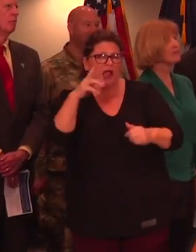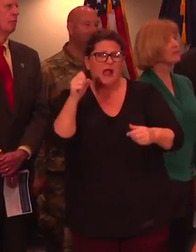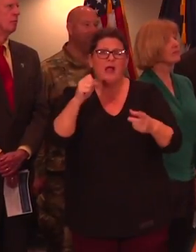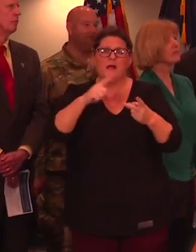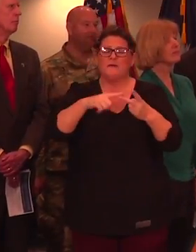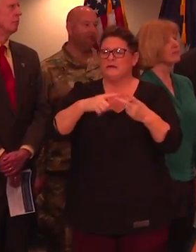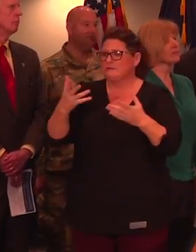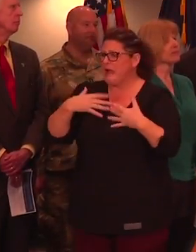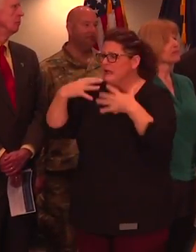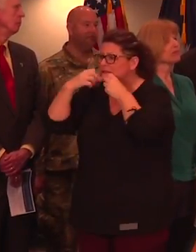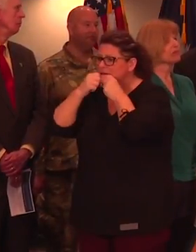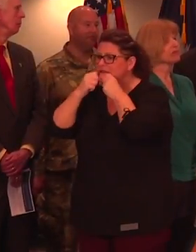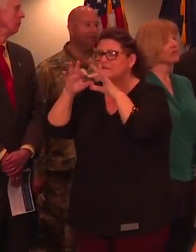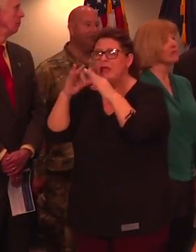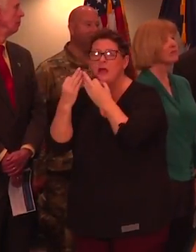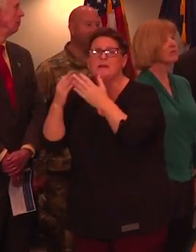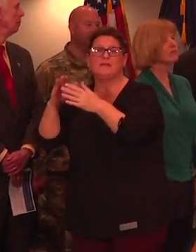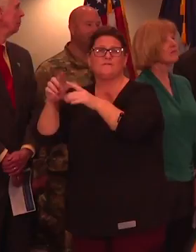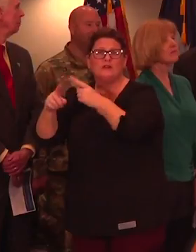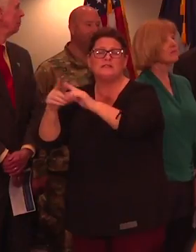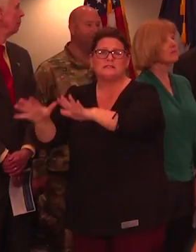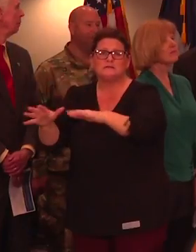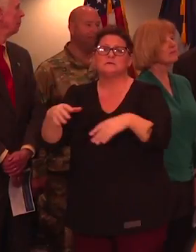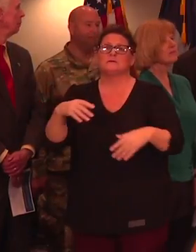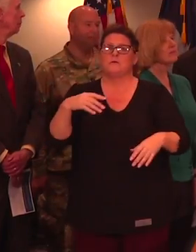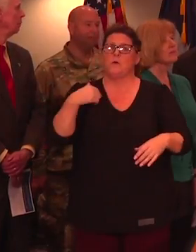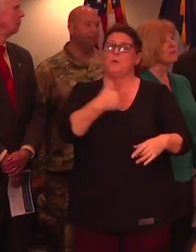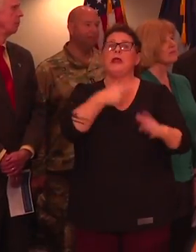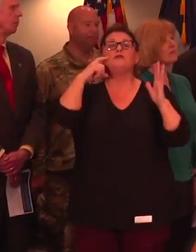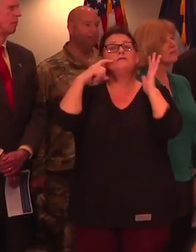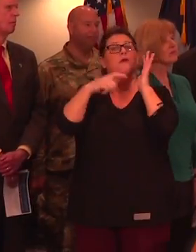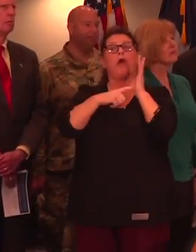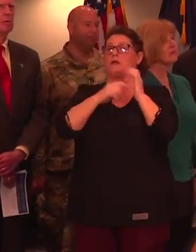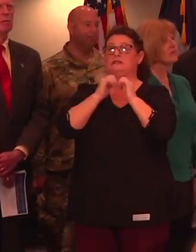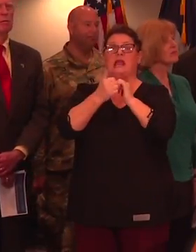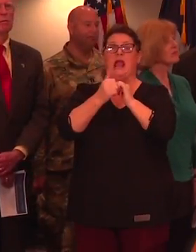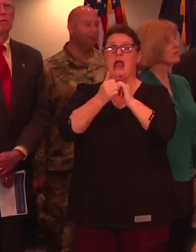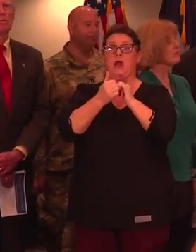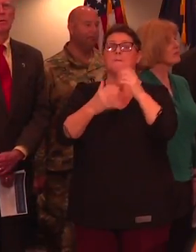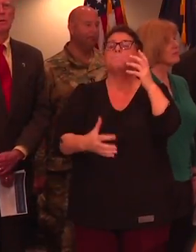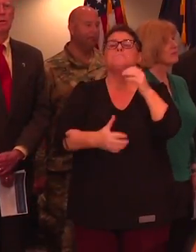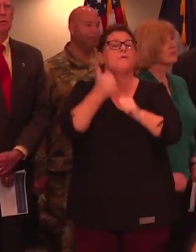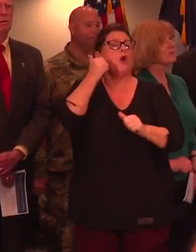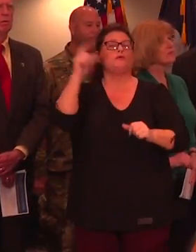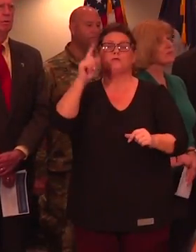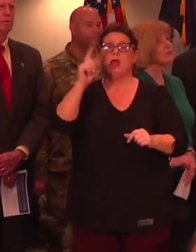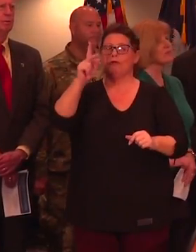state. We are currently only seeing ongoing transmission in one county, Kershaw